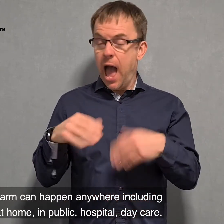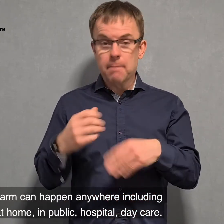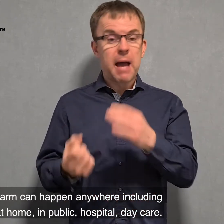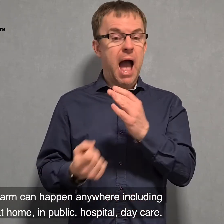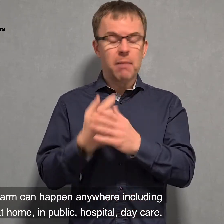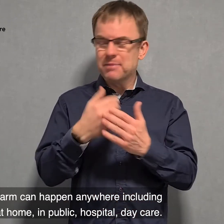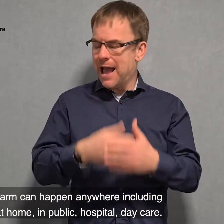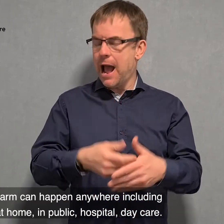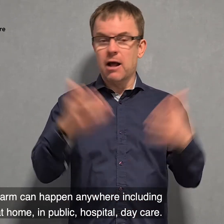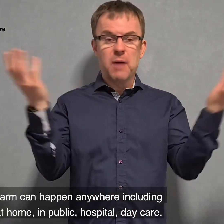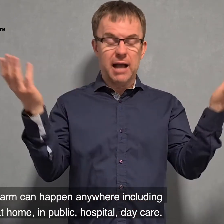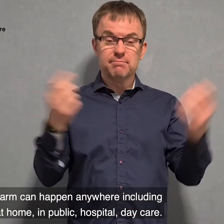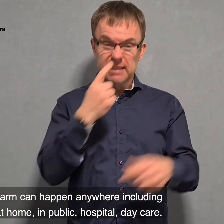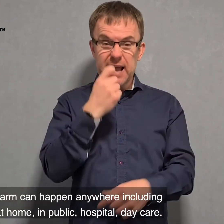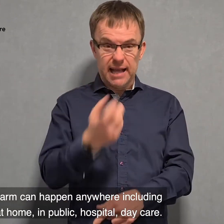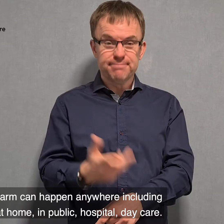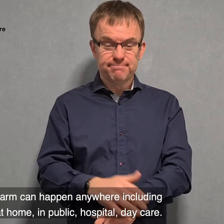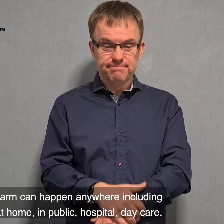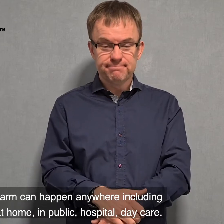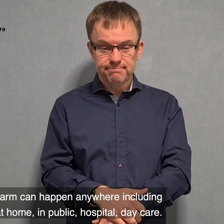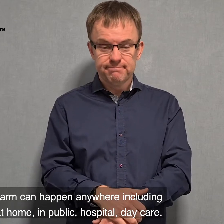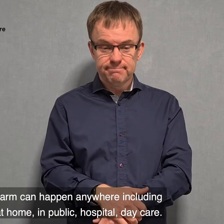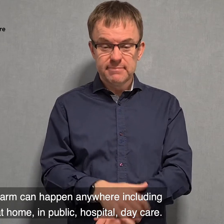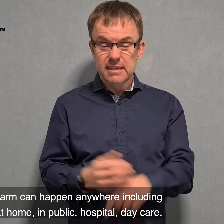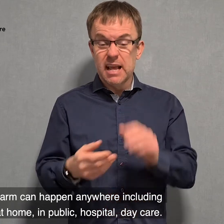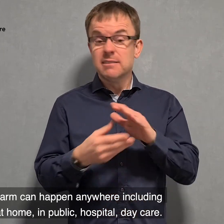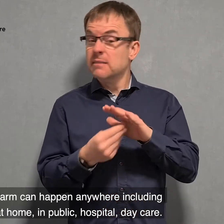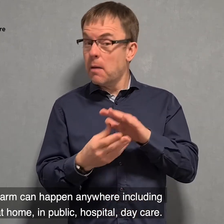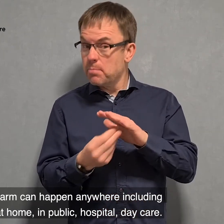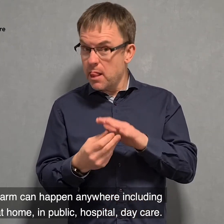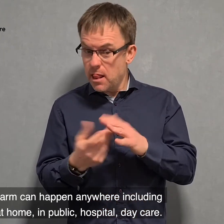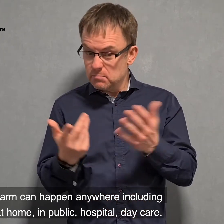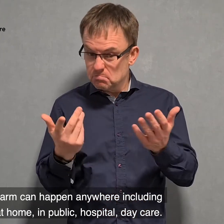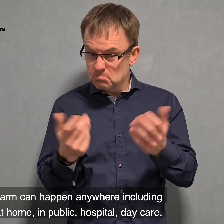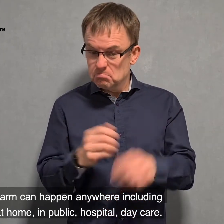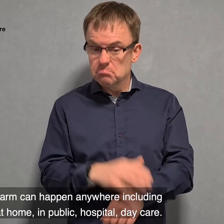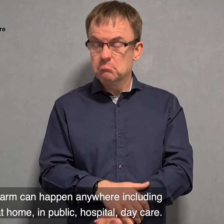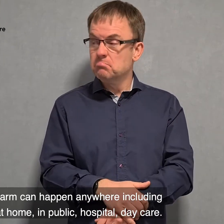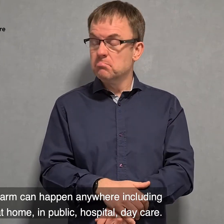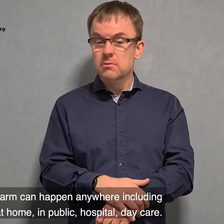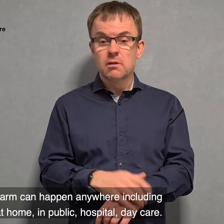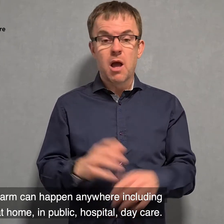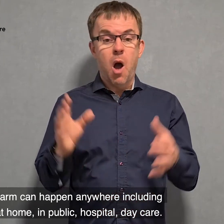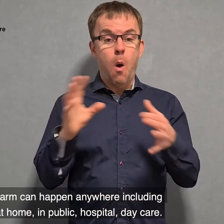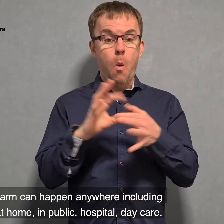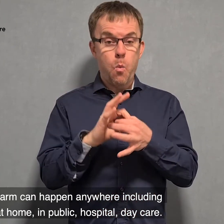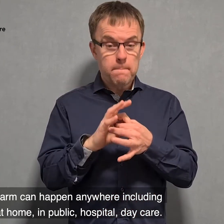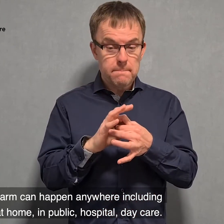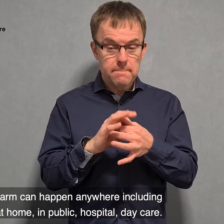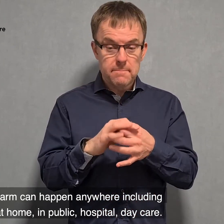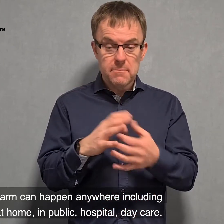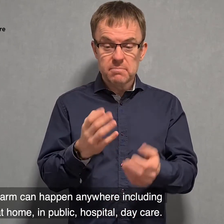Harm can happen anywhere, including at home, in public,